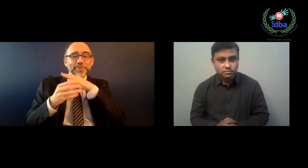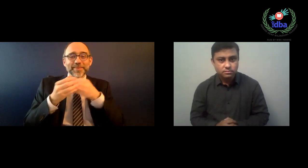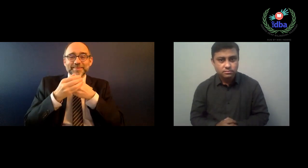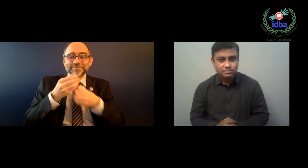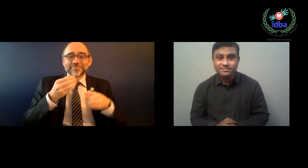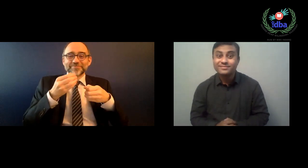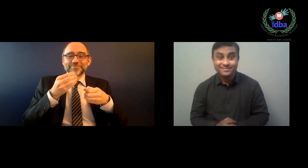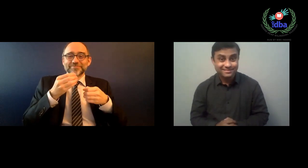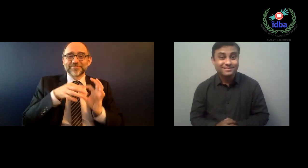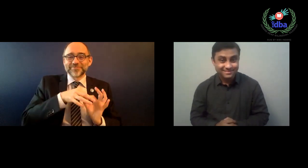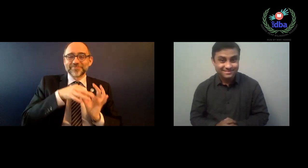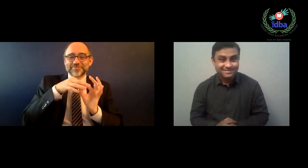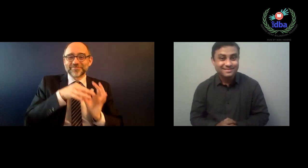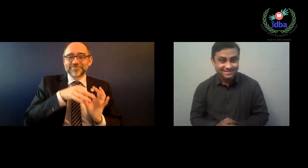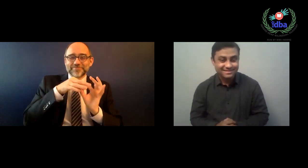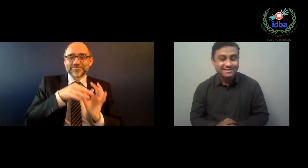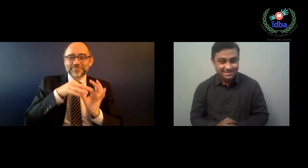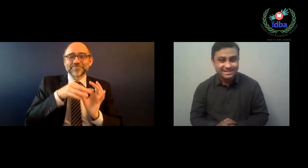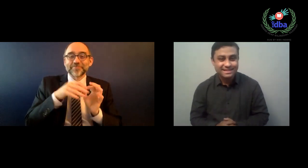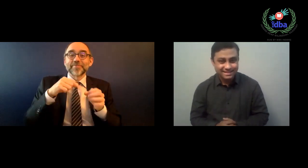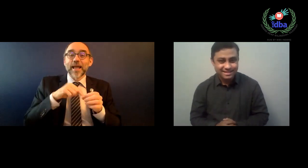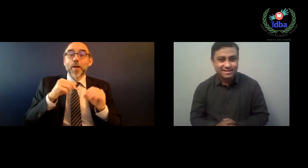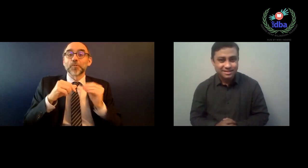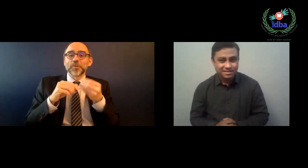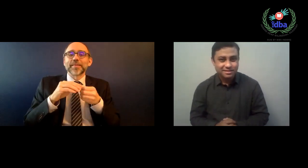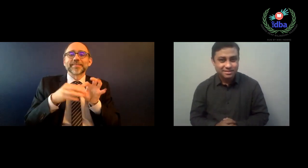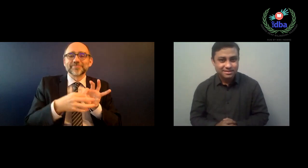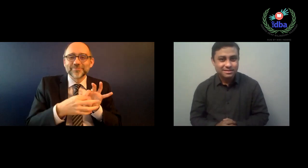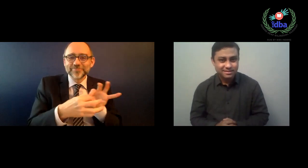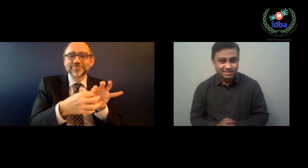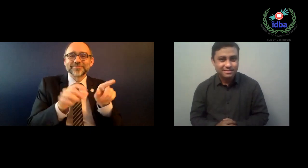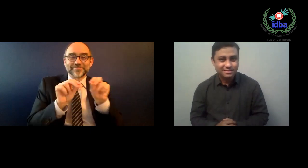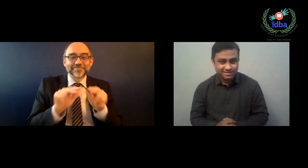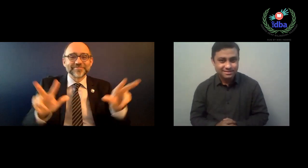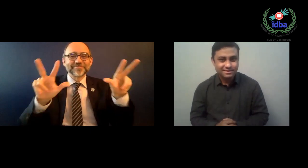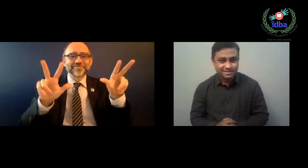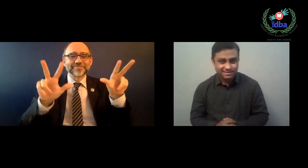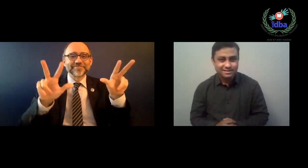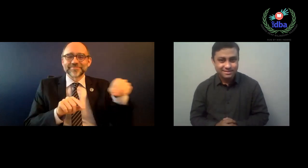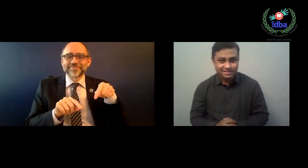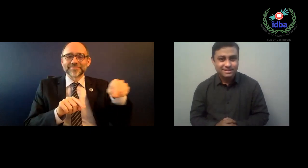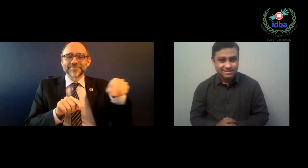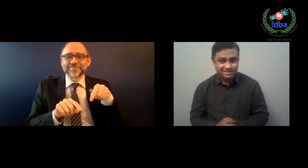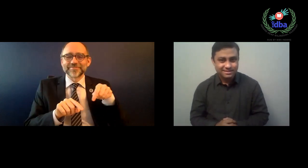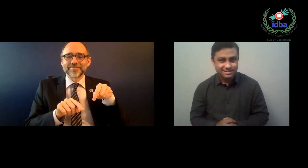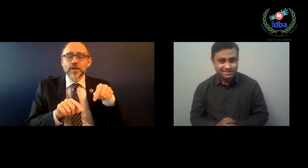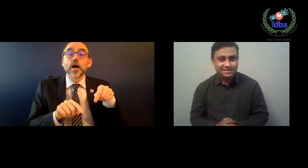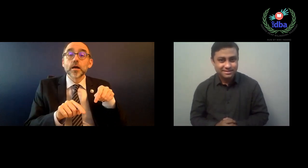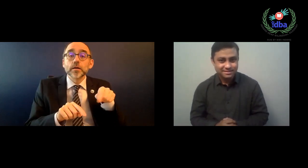In World Federation of the Deaf, we have got our youth wing and we have strong bonding with the youth under